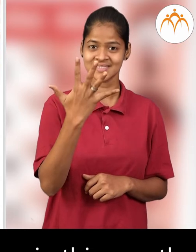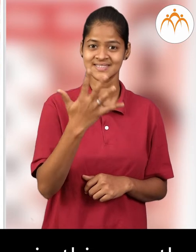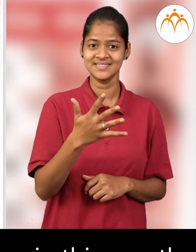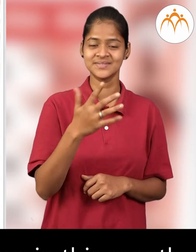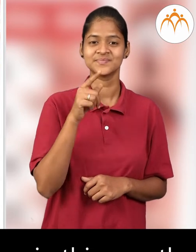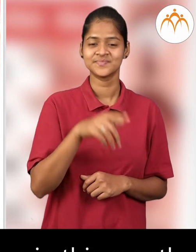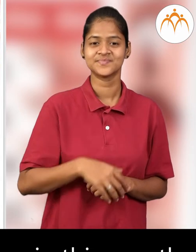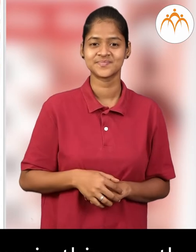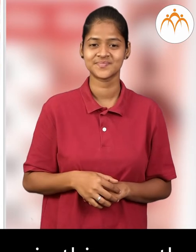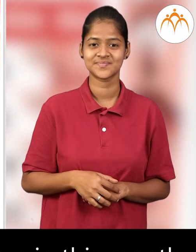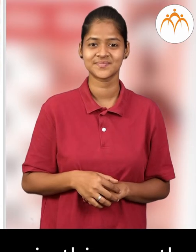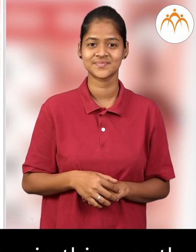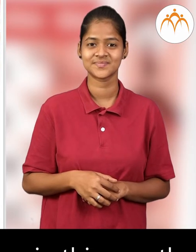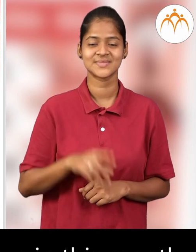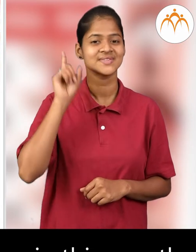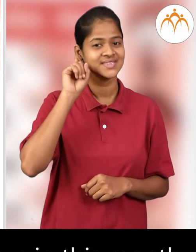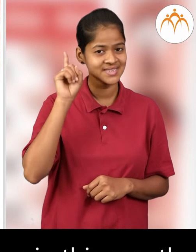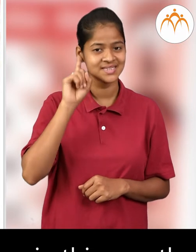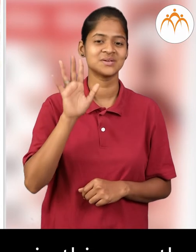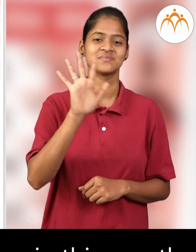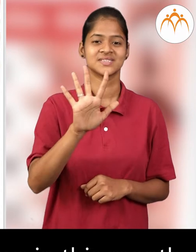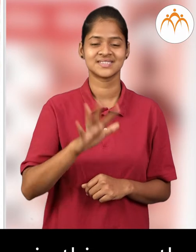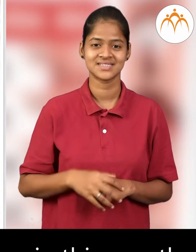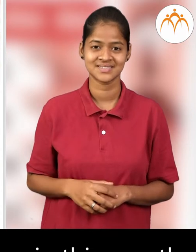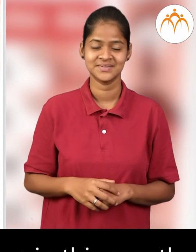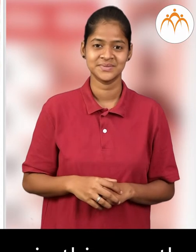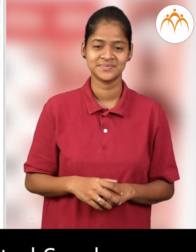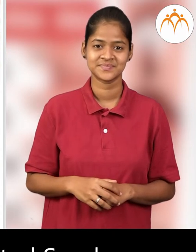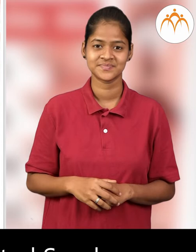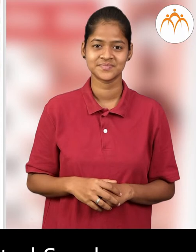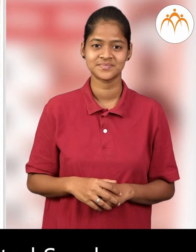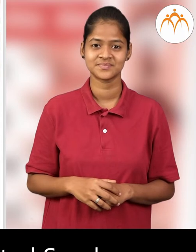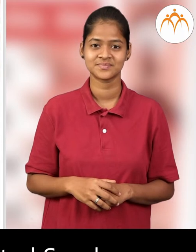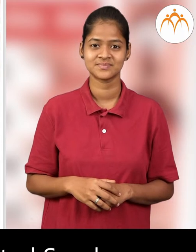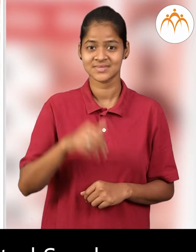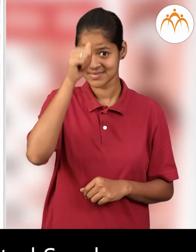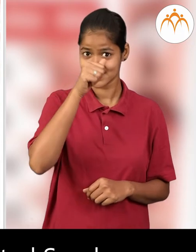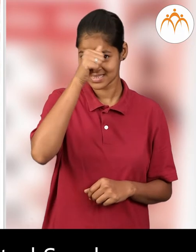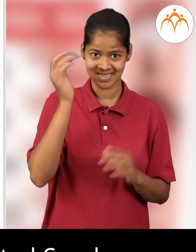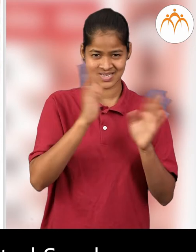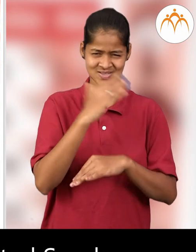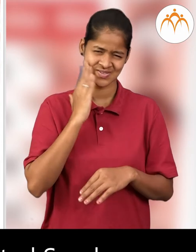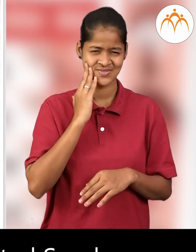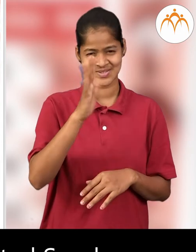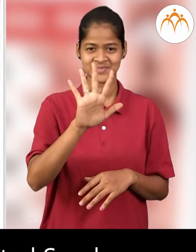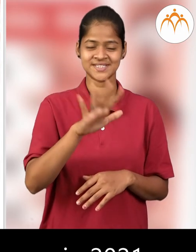Hmm, there are 5 Saturdays in this month. We have already counted the Sundays. So,